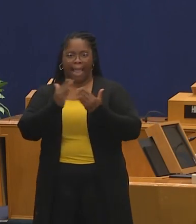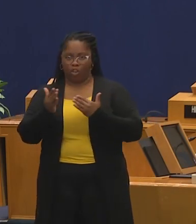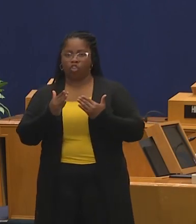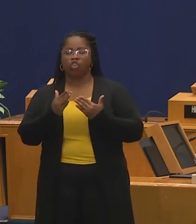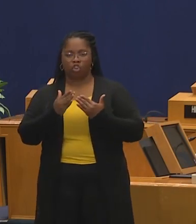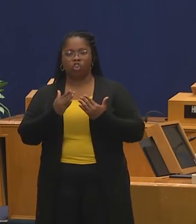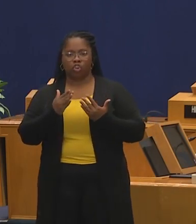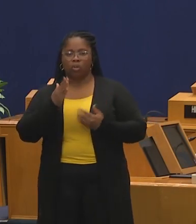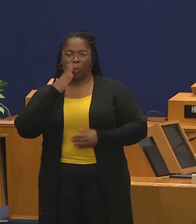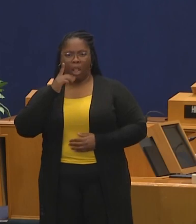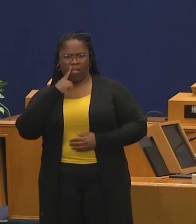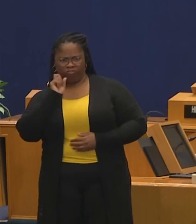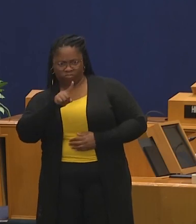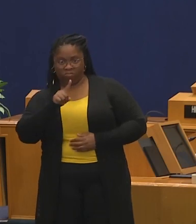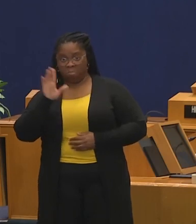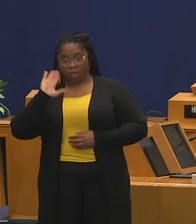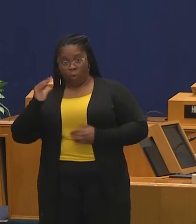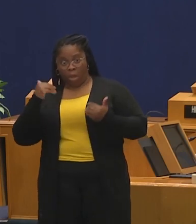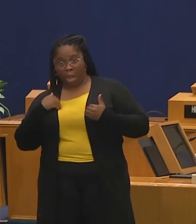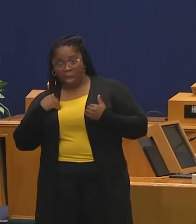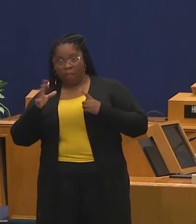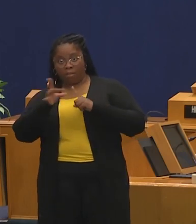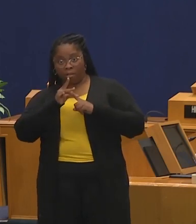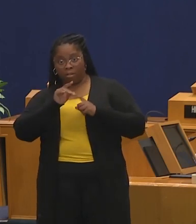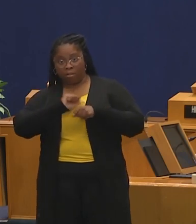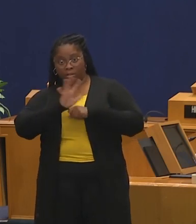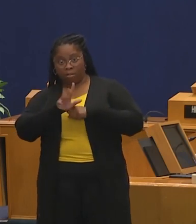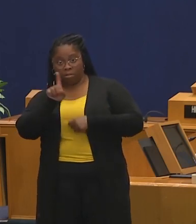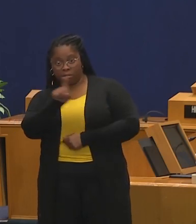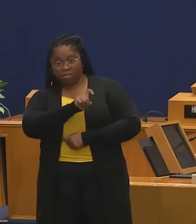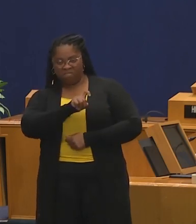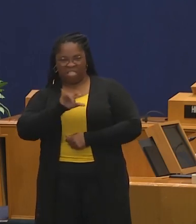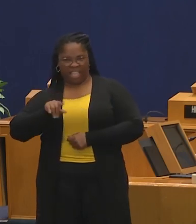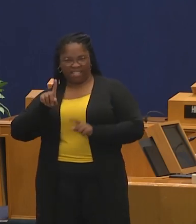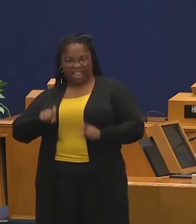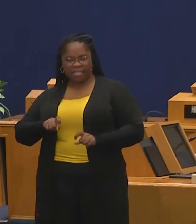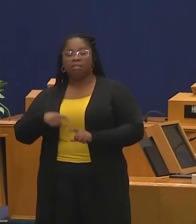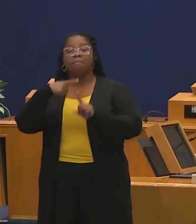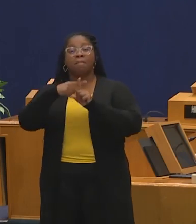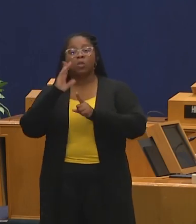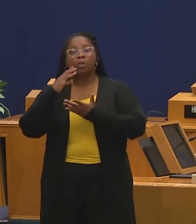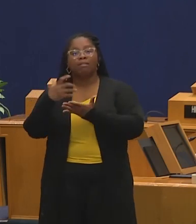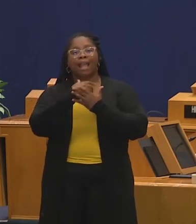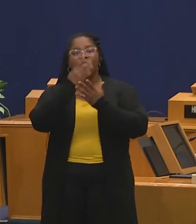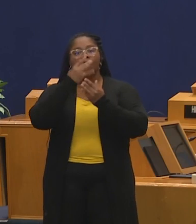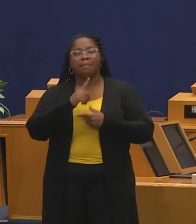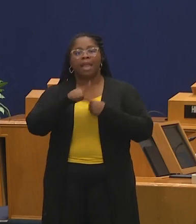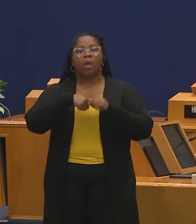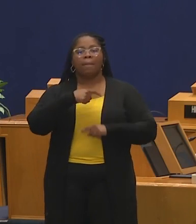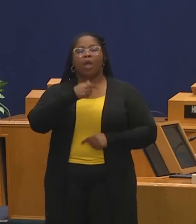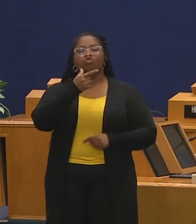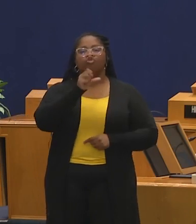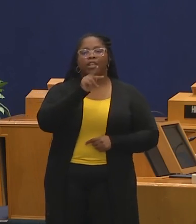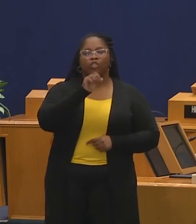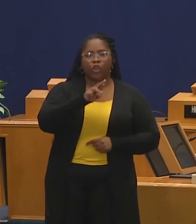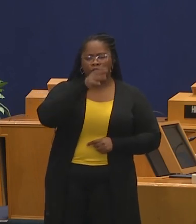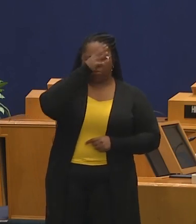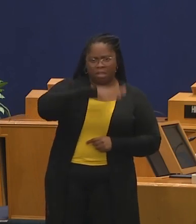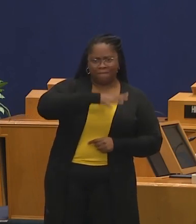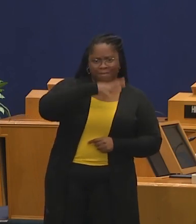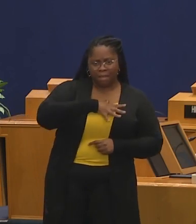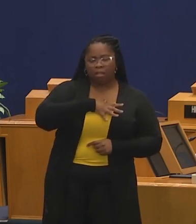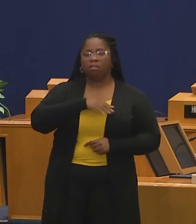of the virus. We're also going to be able to gather information about gender, age, race, and ethnicity. And among